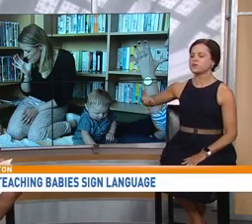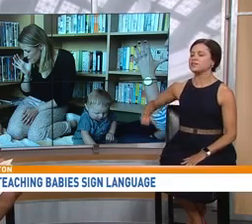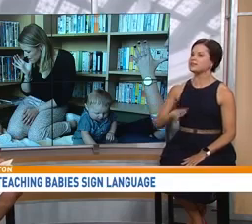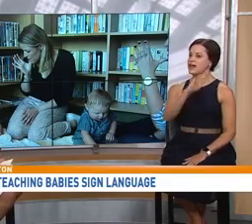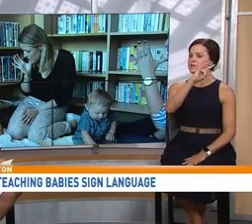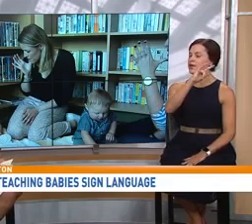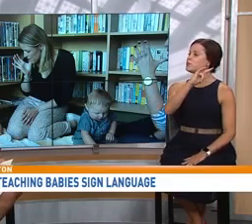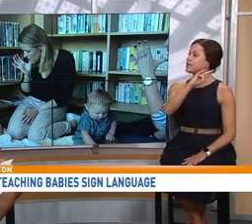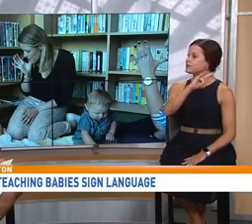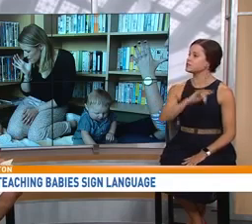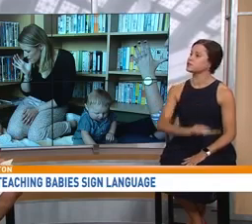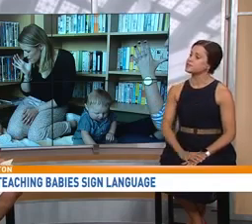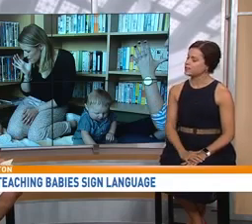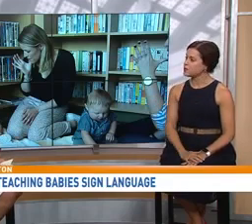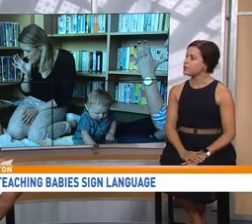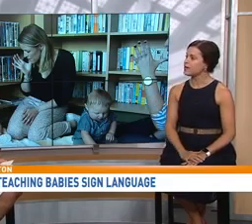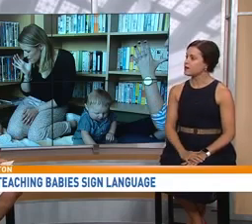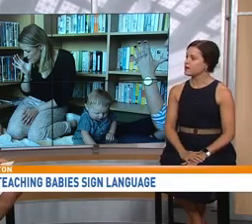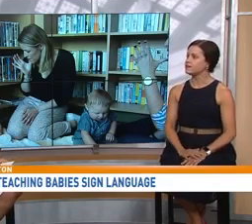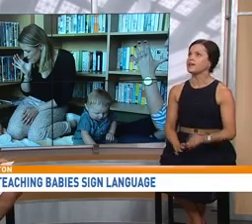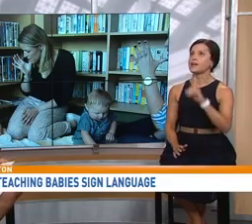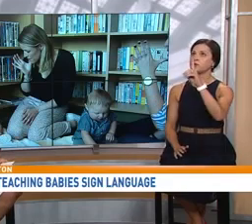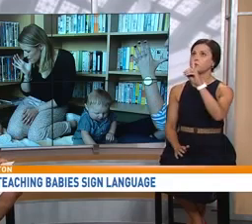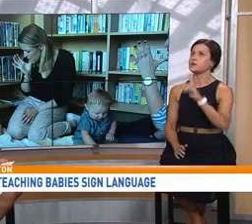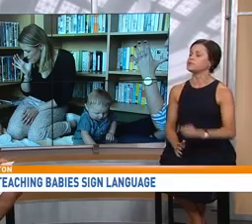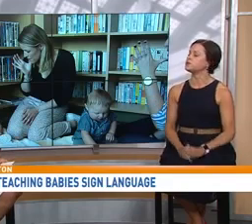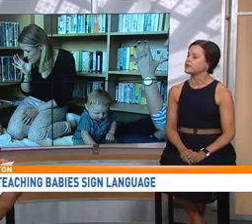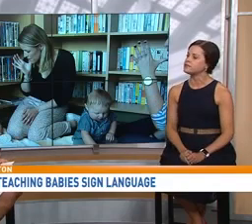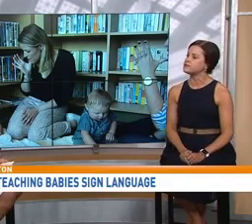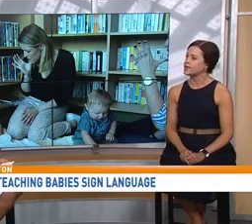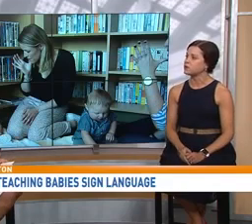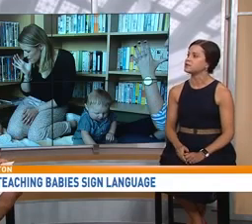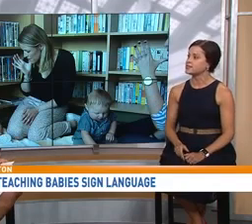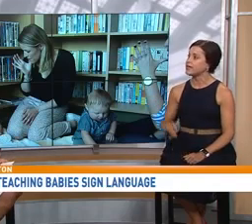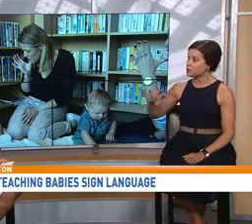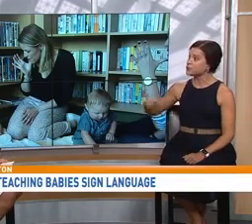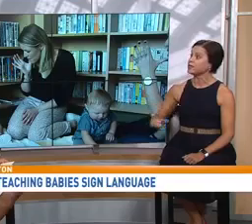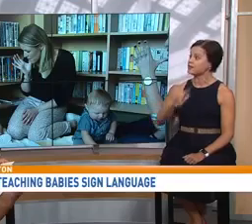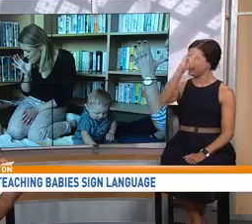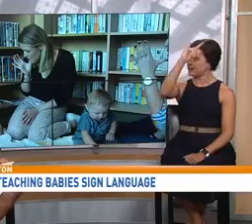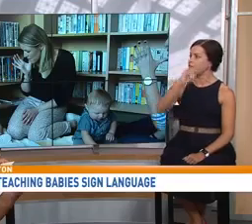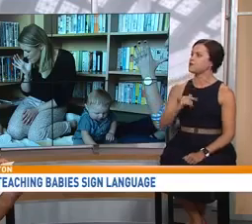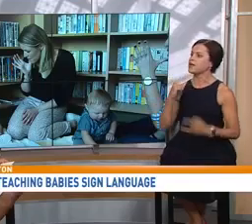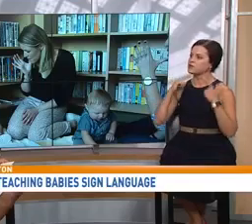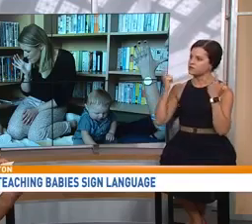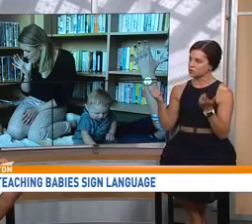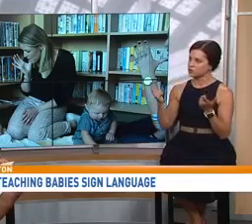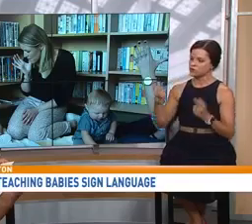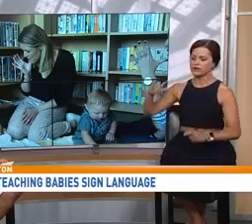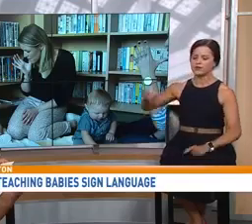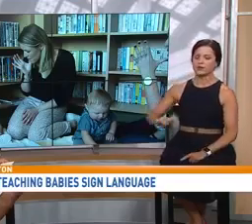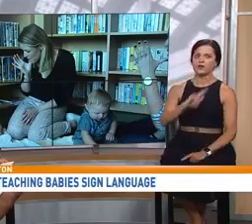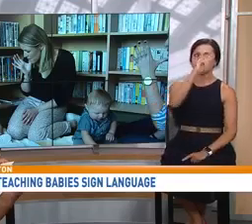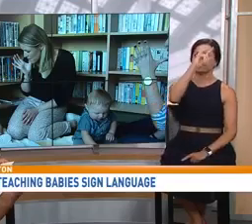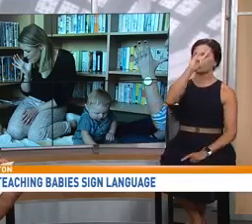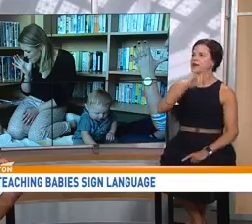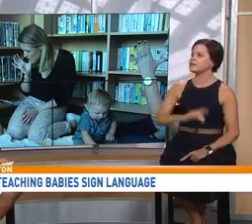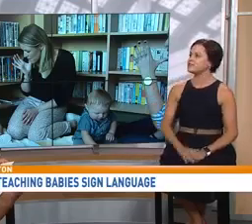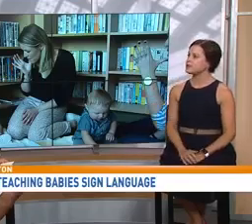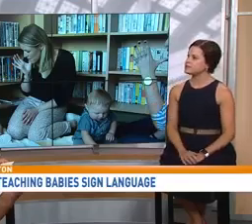was airplane, because we would sit in our backyard and I would point to the planes and we would say airplane and pair the verbal word with the sign. So at 7